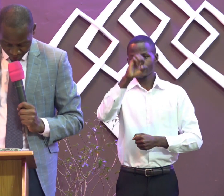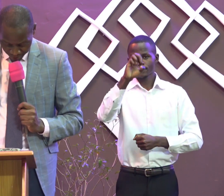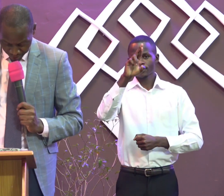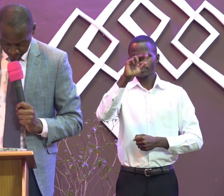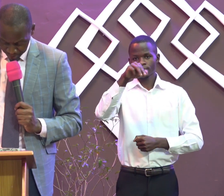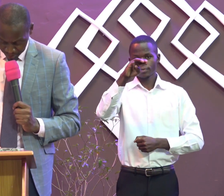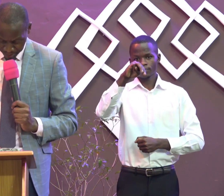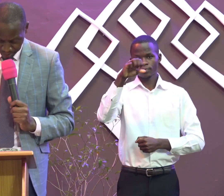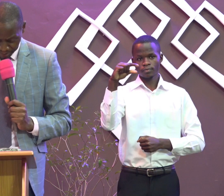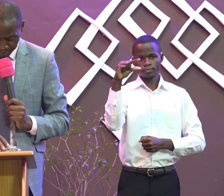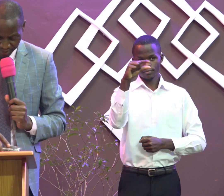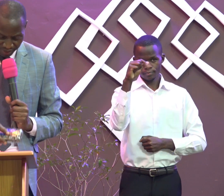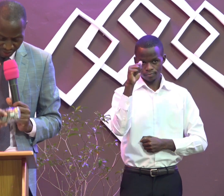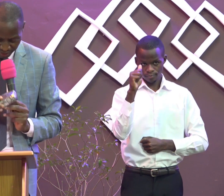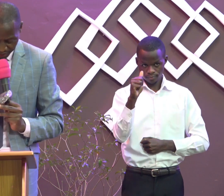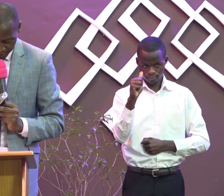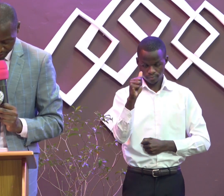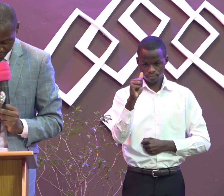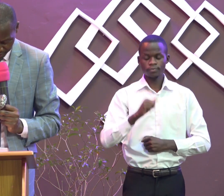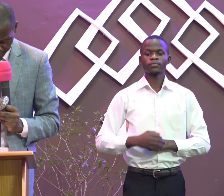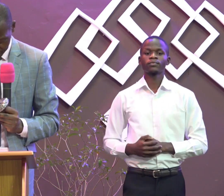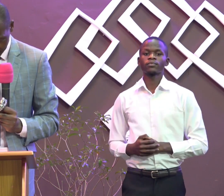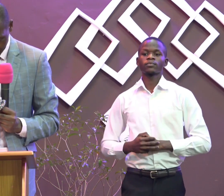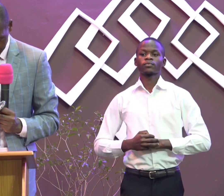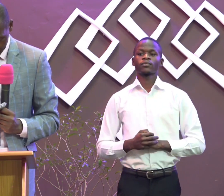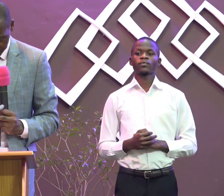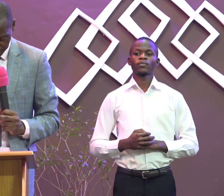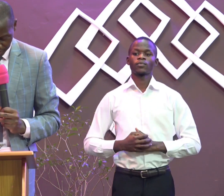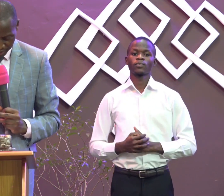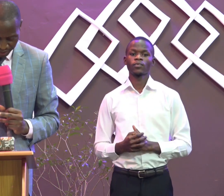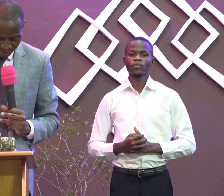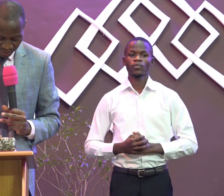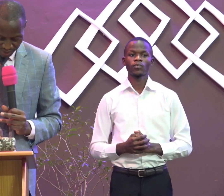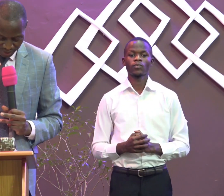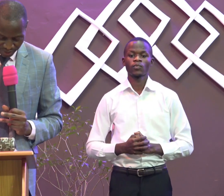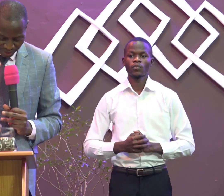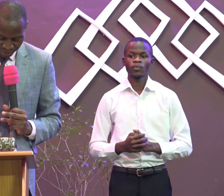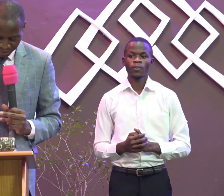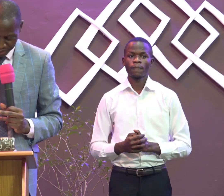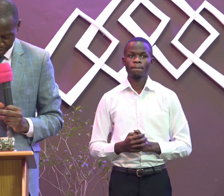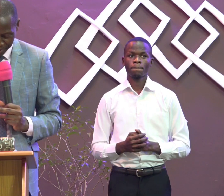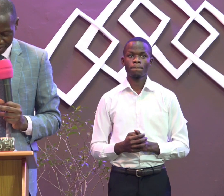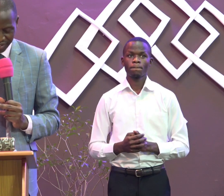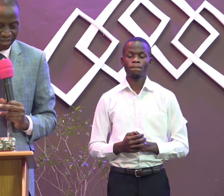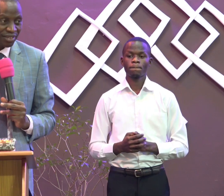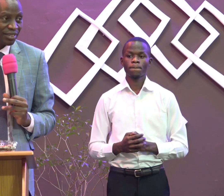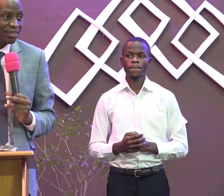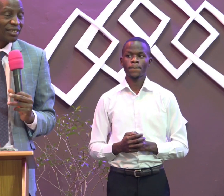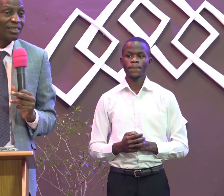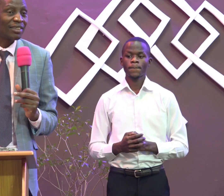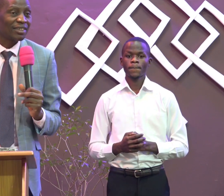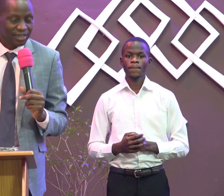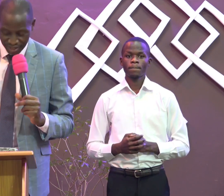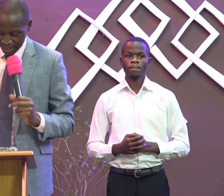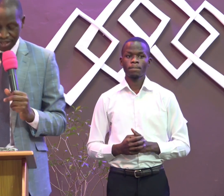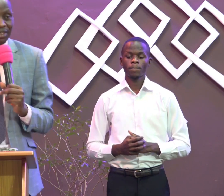if you're a person that wishes you see well, I want you to know we have a Joshua that has